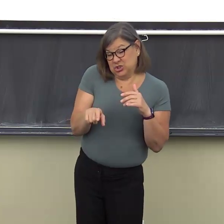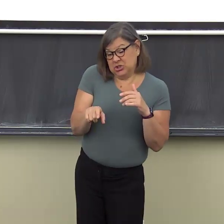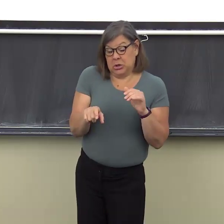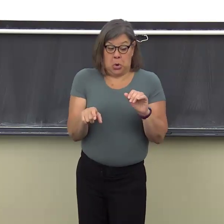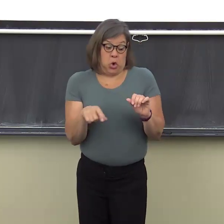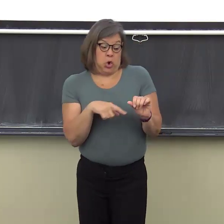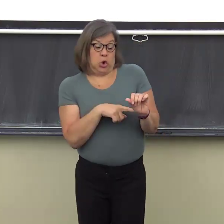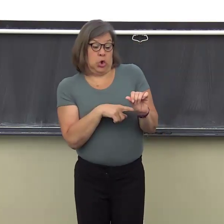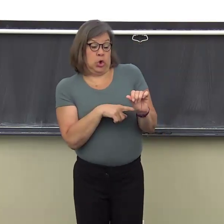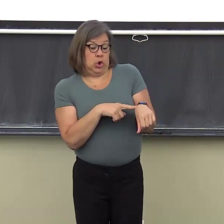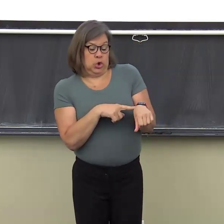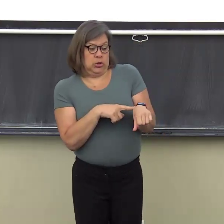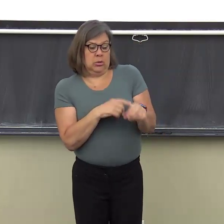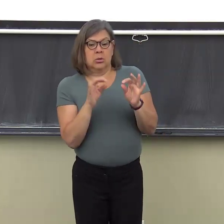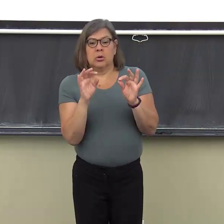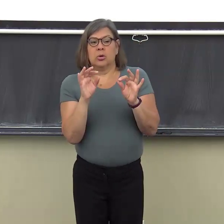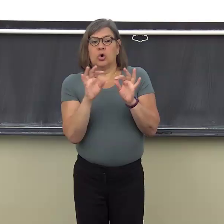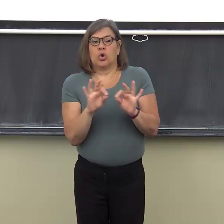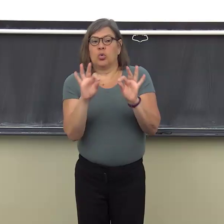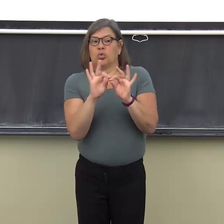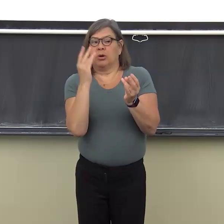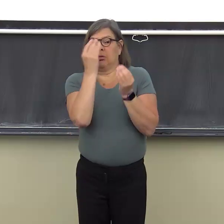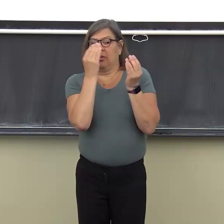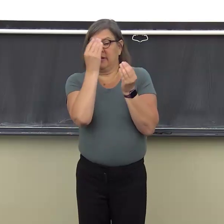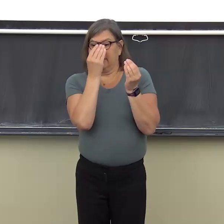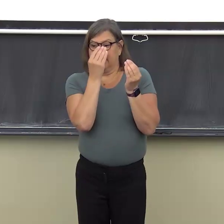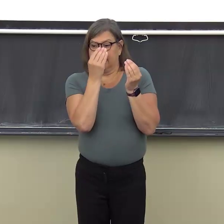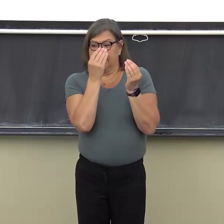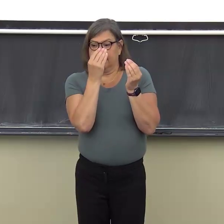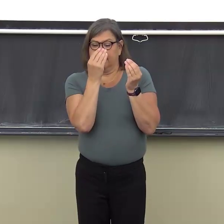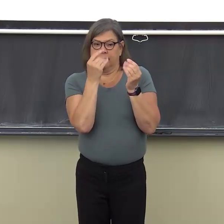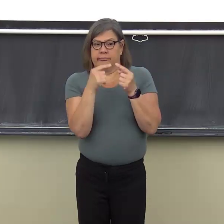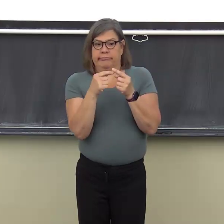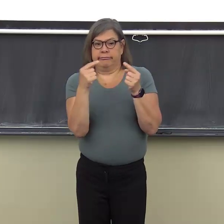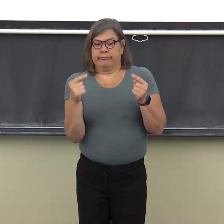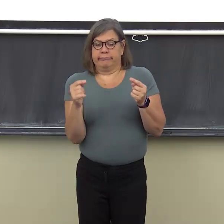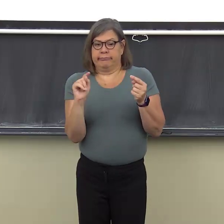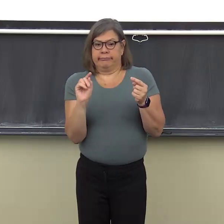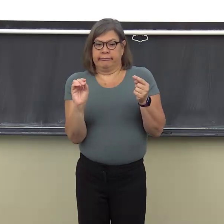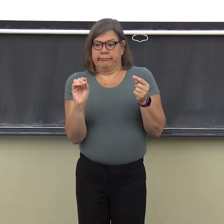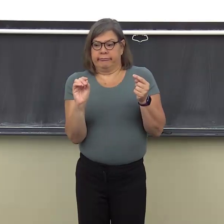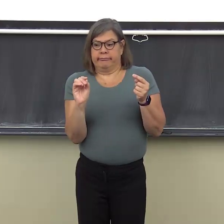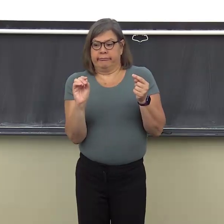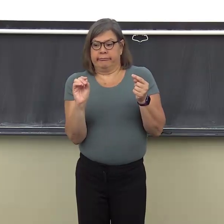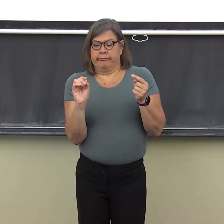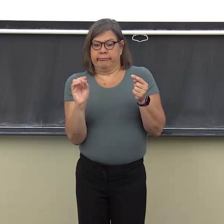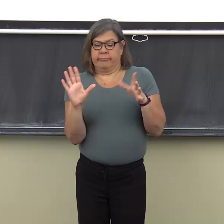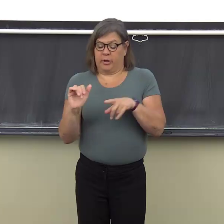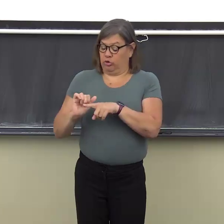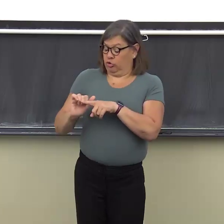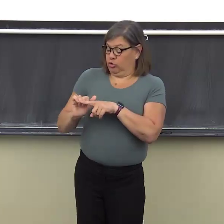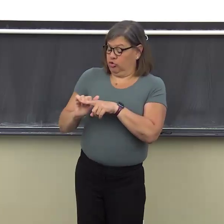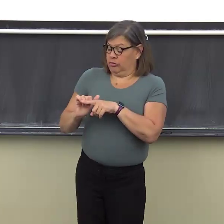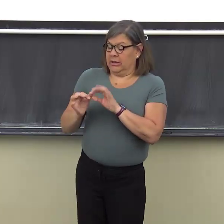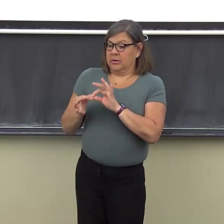could be critical thinking about it, as opposed to you have to, like, right now the training